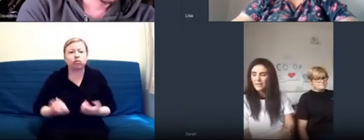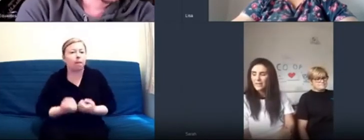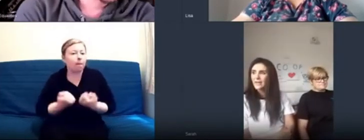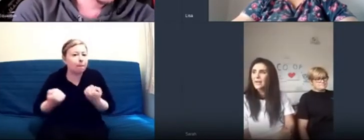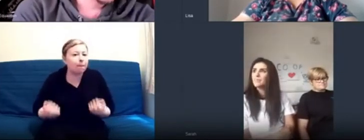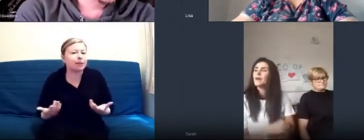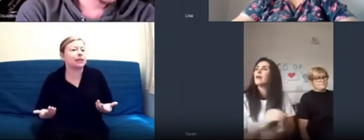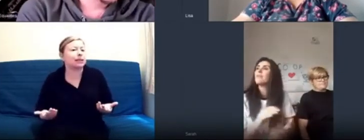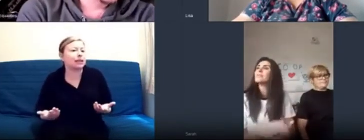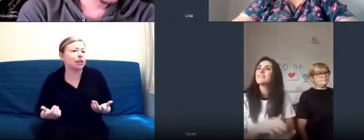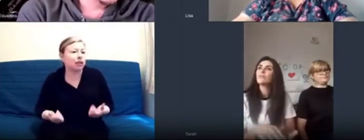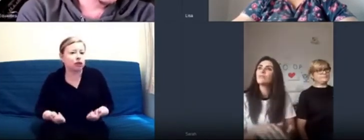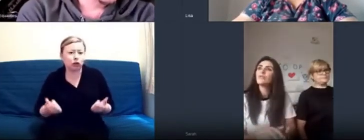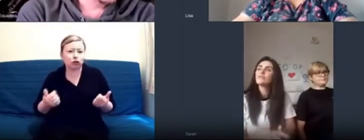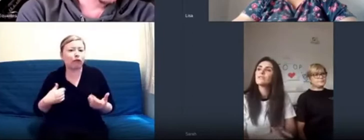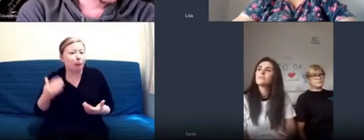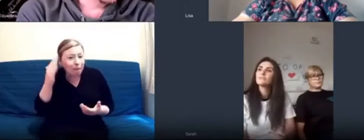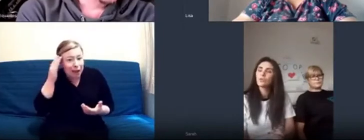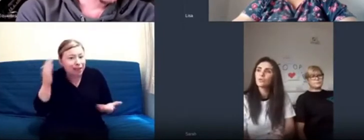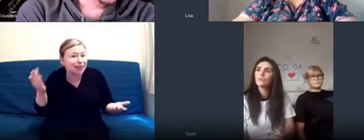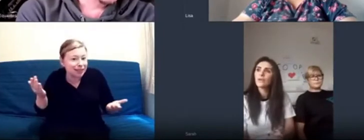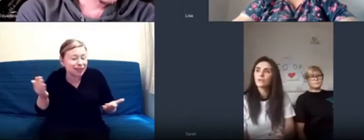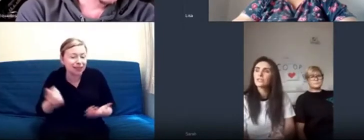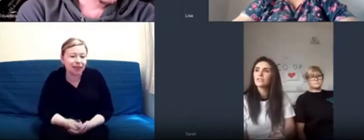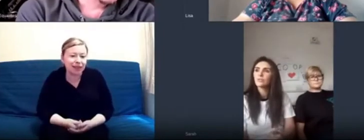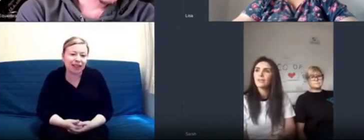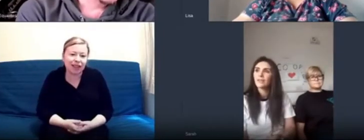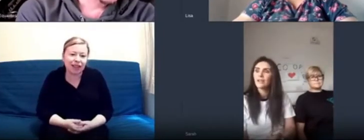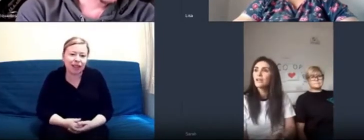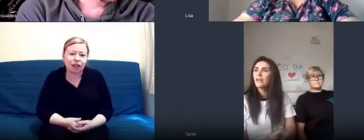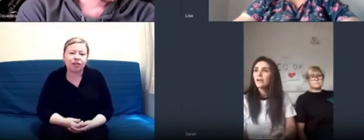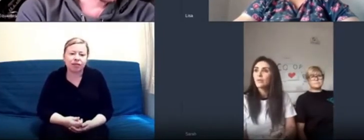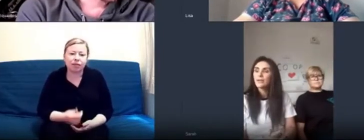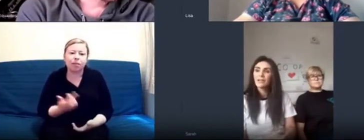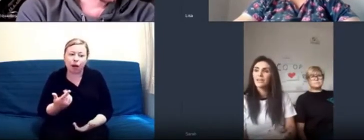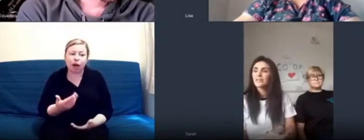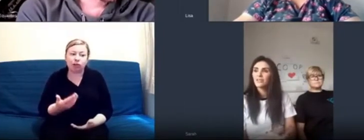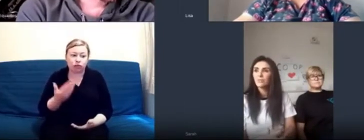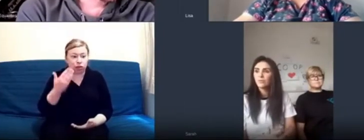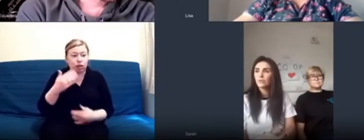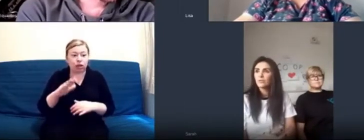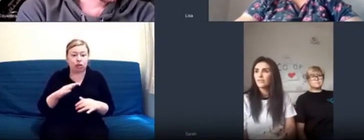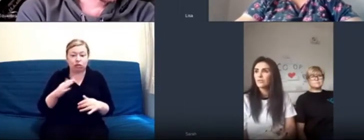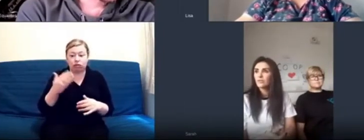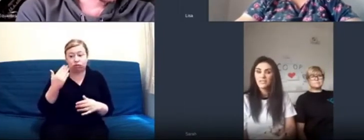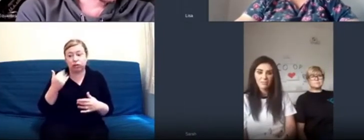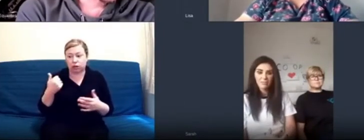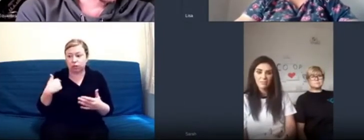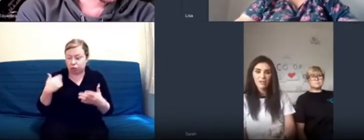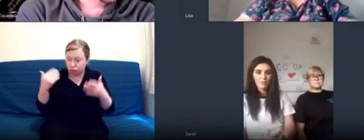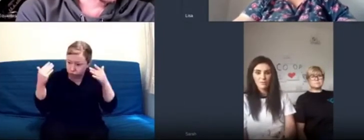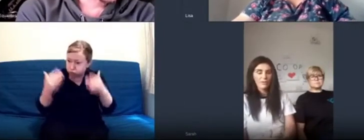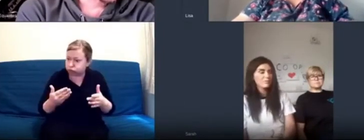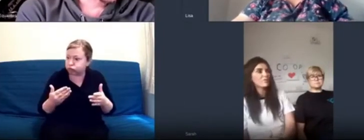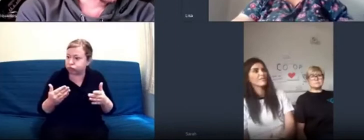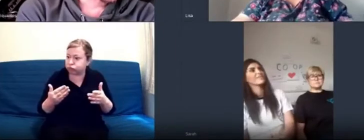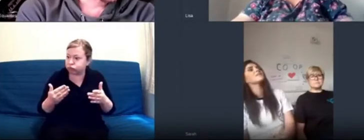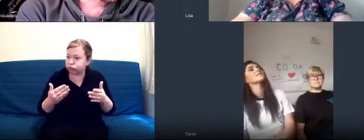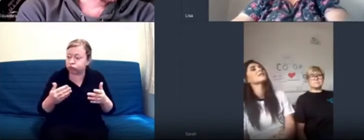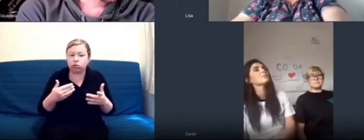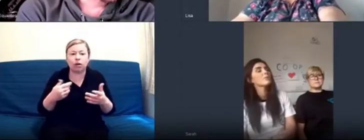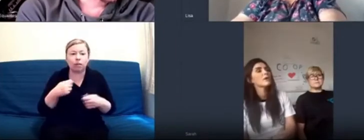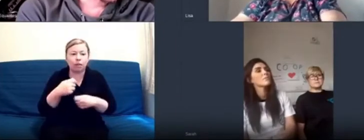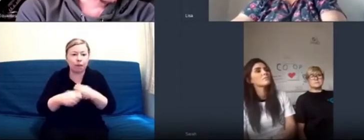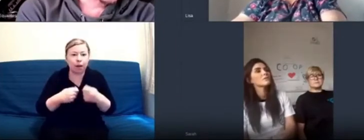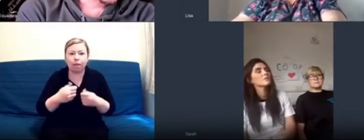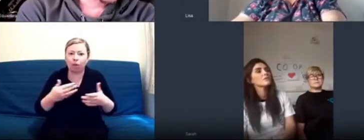sane. But up until we moved, no, it was consuming everything. But I think the group probably have even noticed that, become a wee bit, not